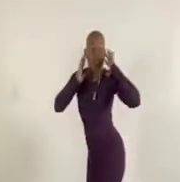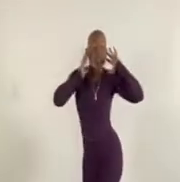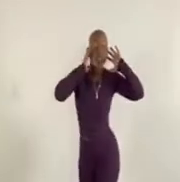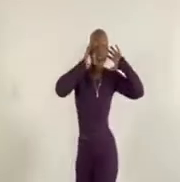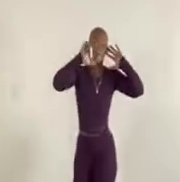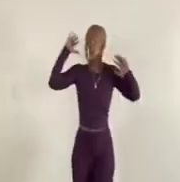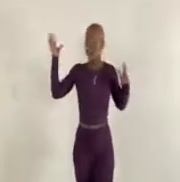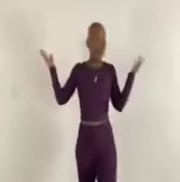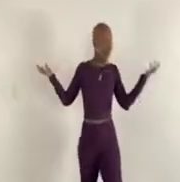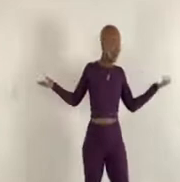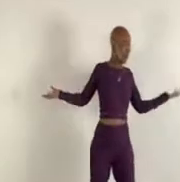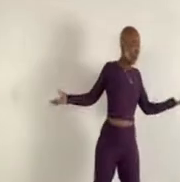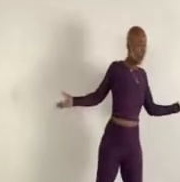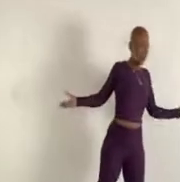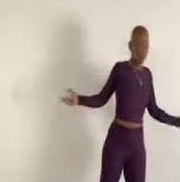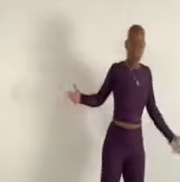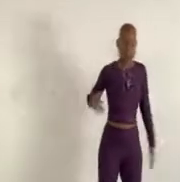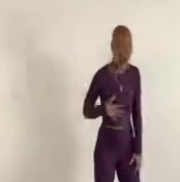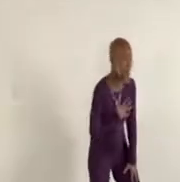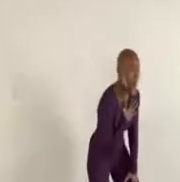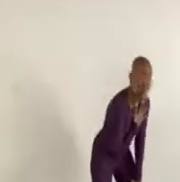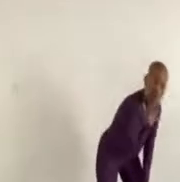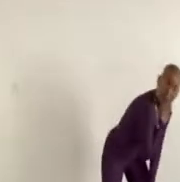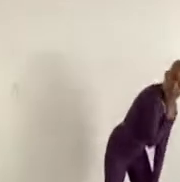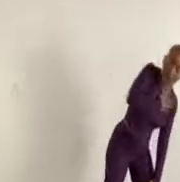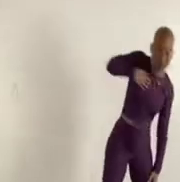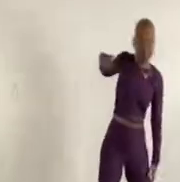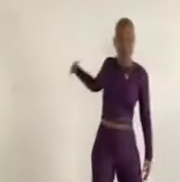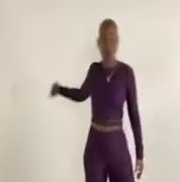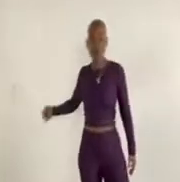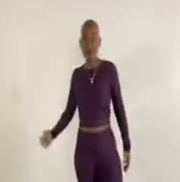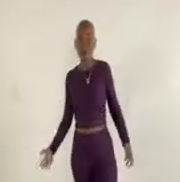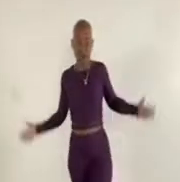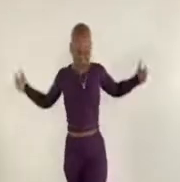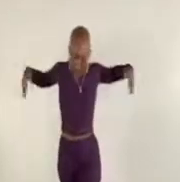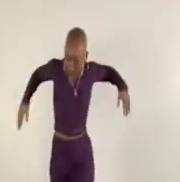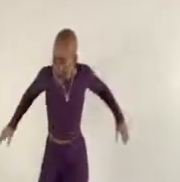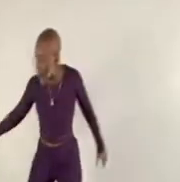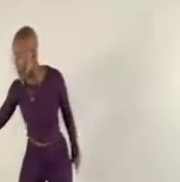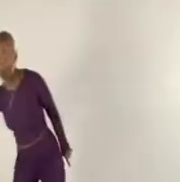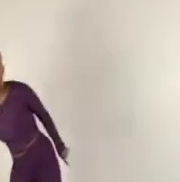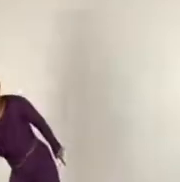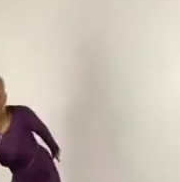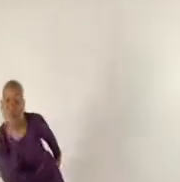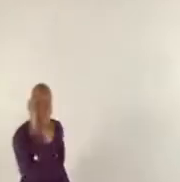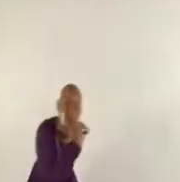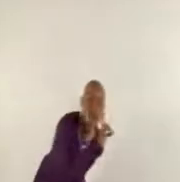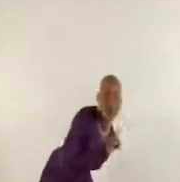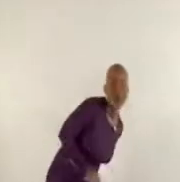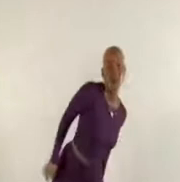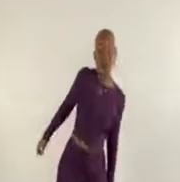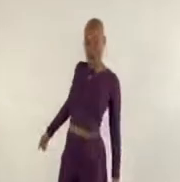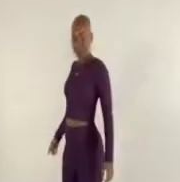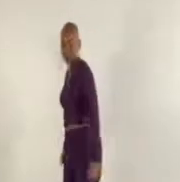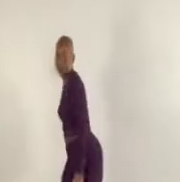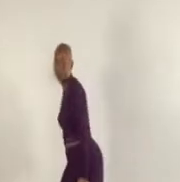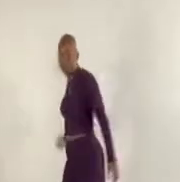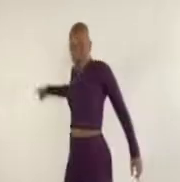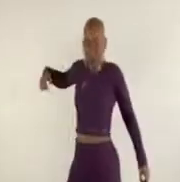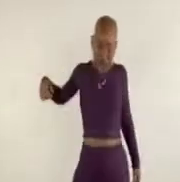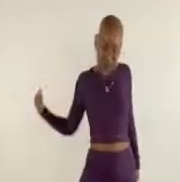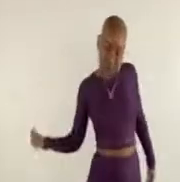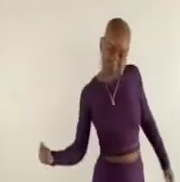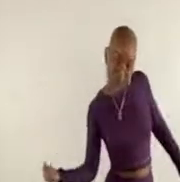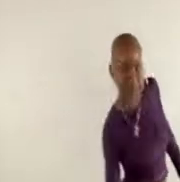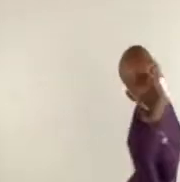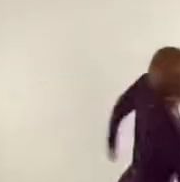shit. What was I to do? My story was unbelievable. Speed laws don't apply to the rich and famous. Furthermore,